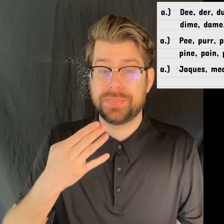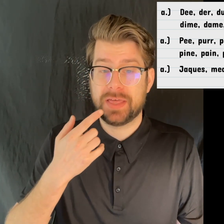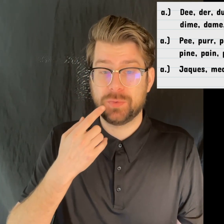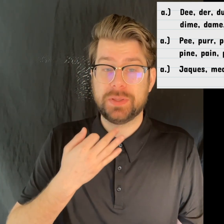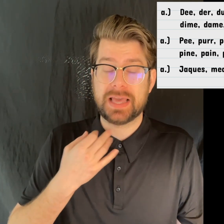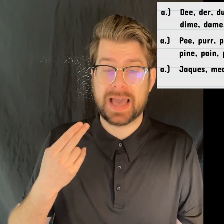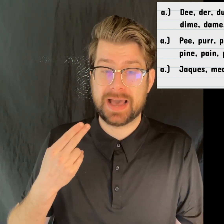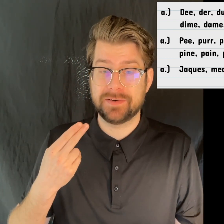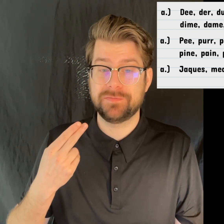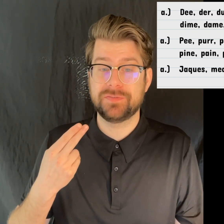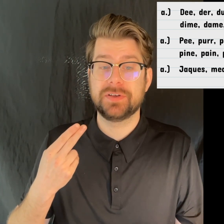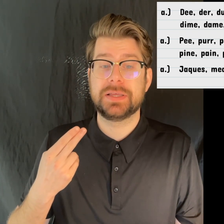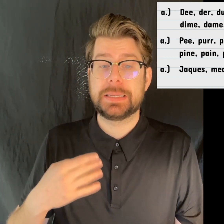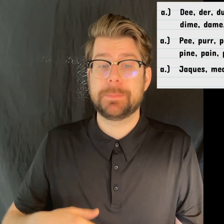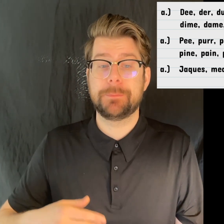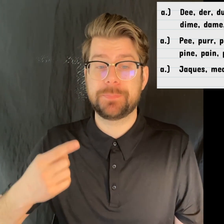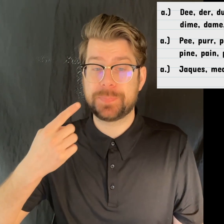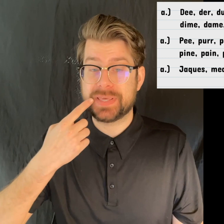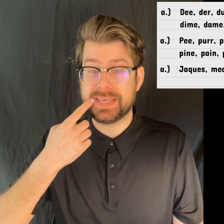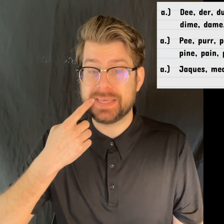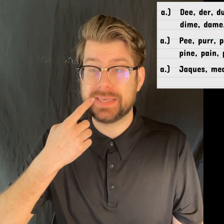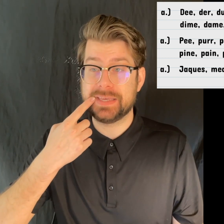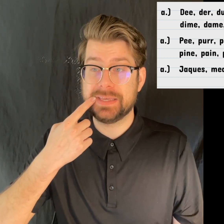Then we have P,